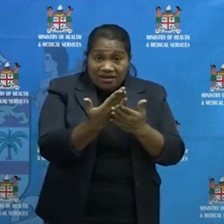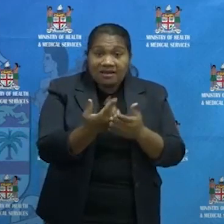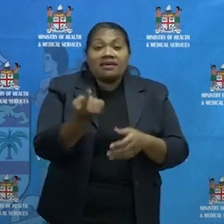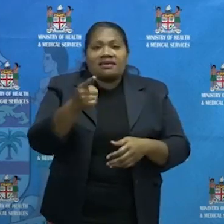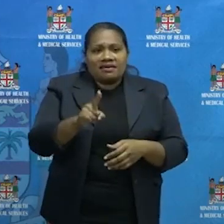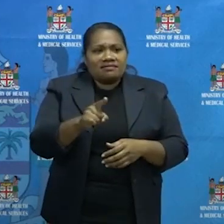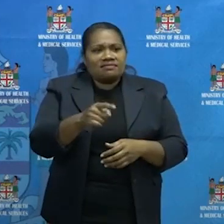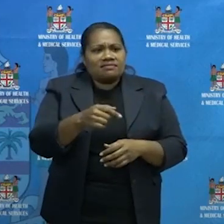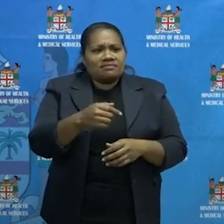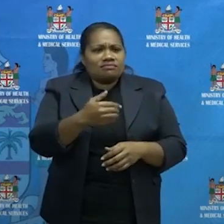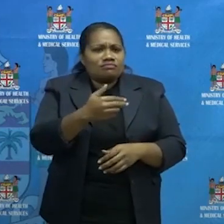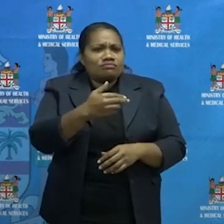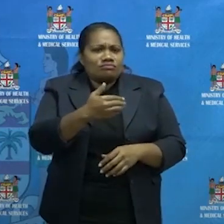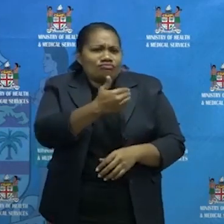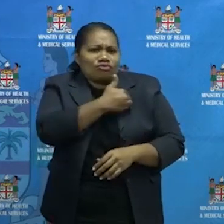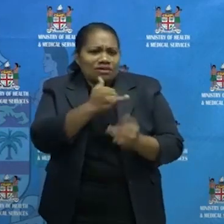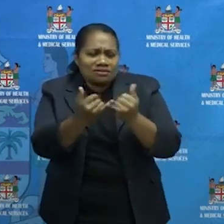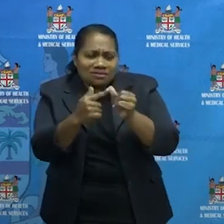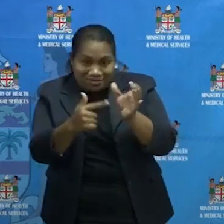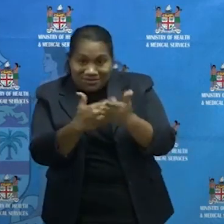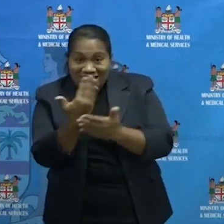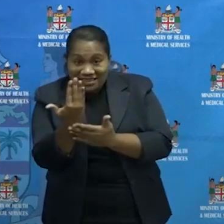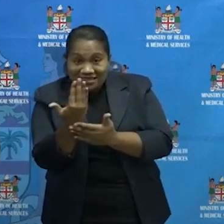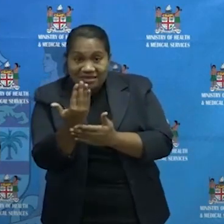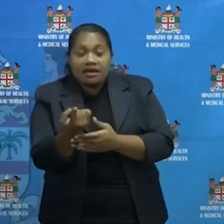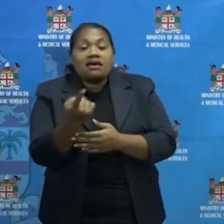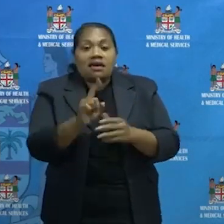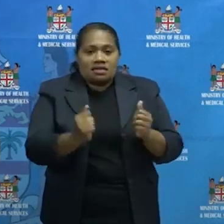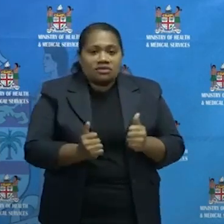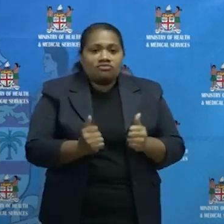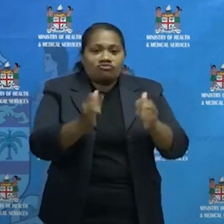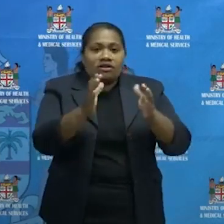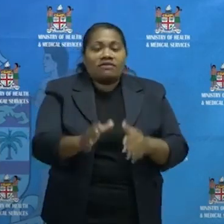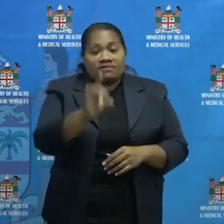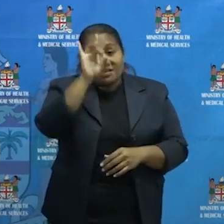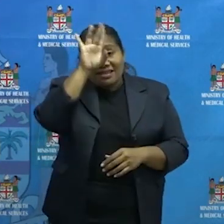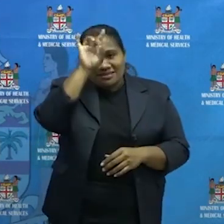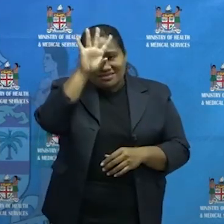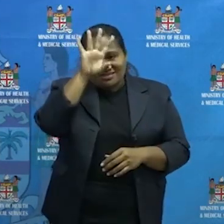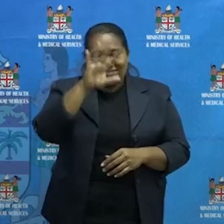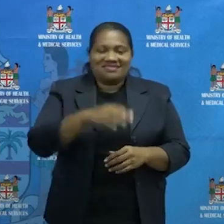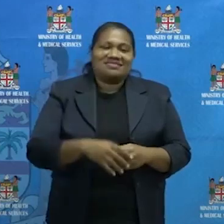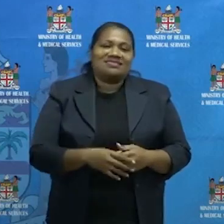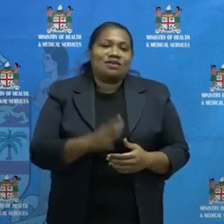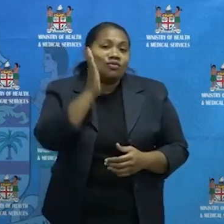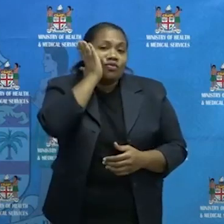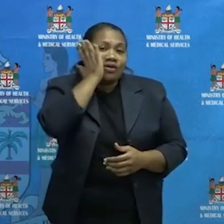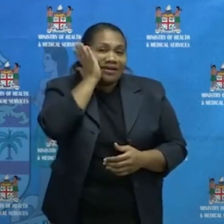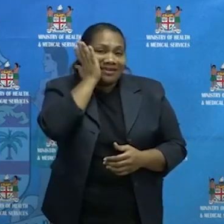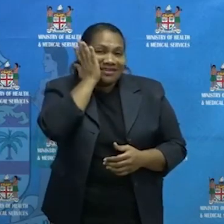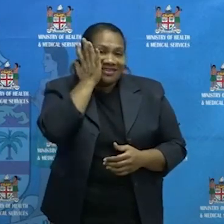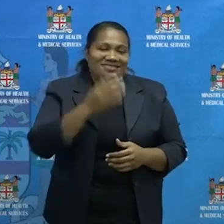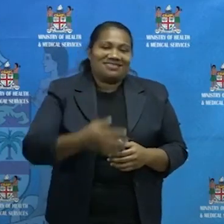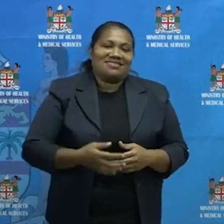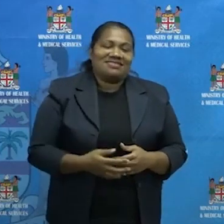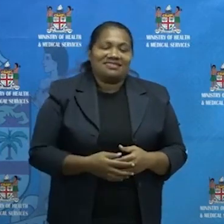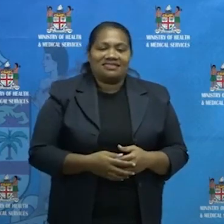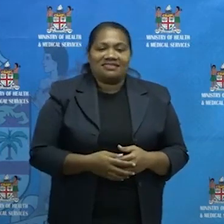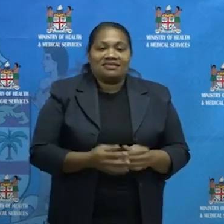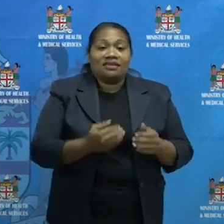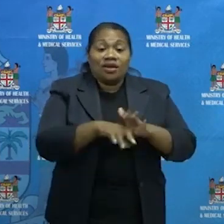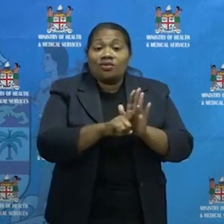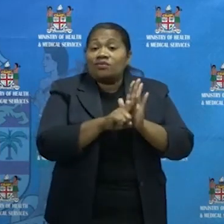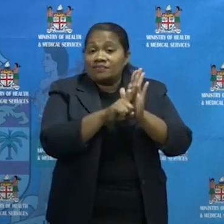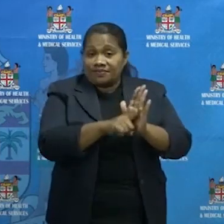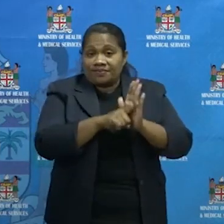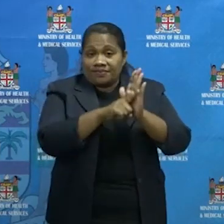of the 17th of April, and the driver of the grey taxi she took from the funeral to the minivan stand in